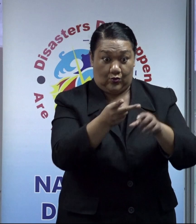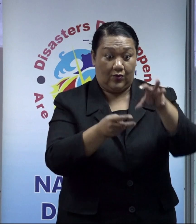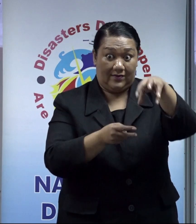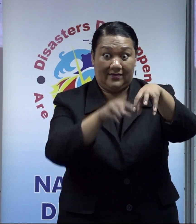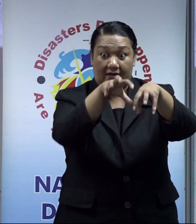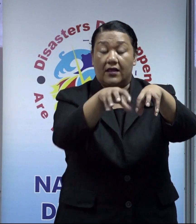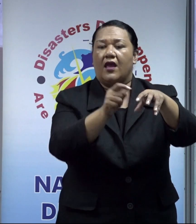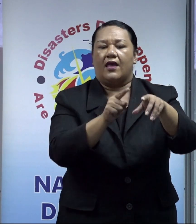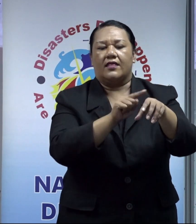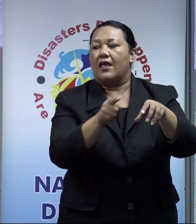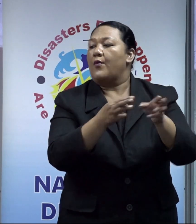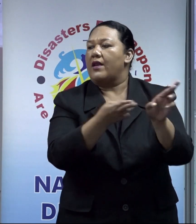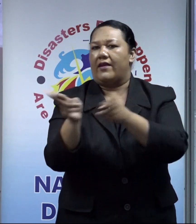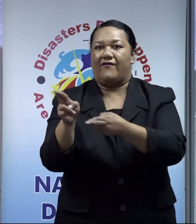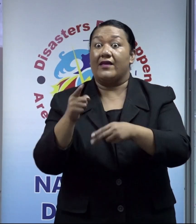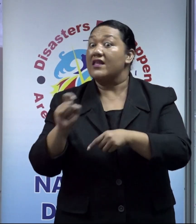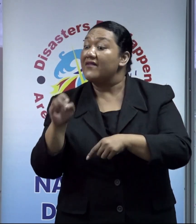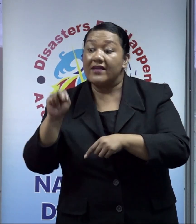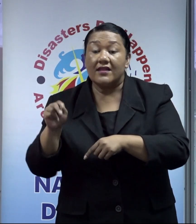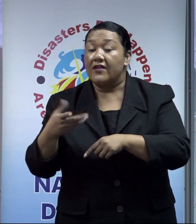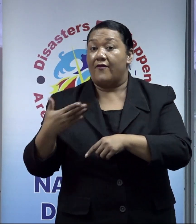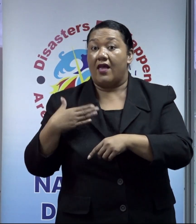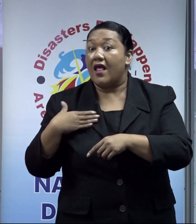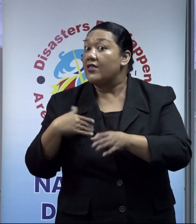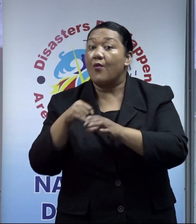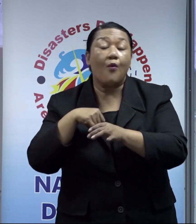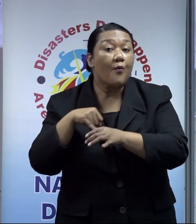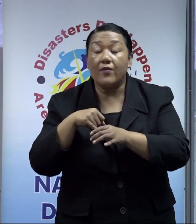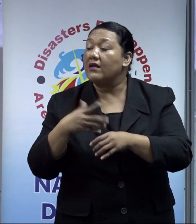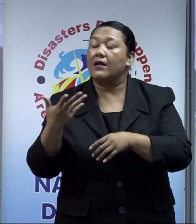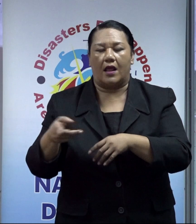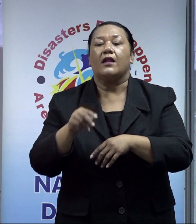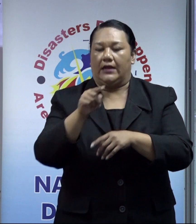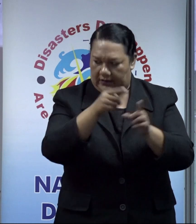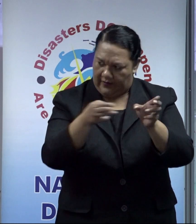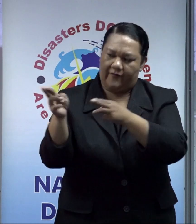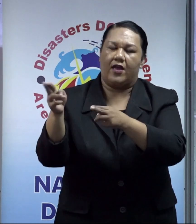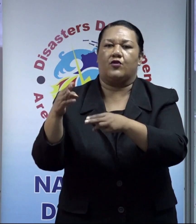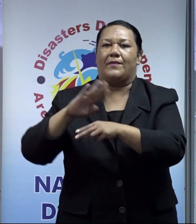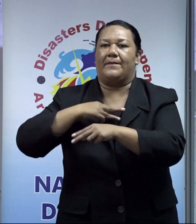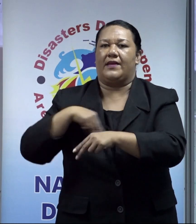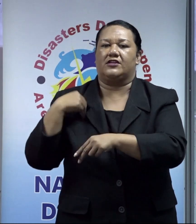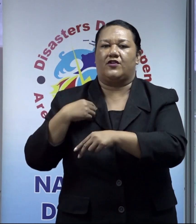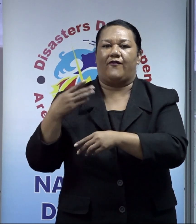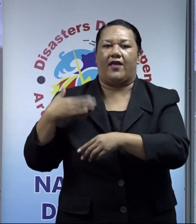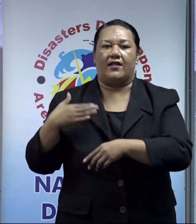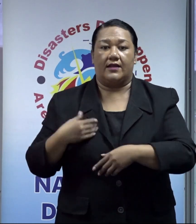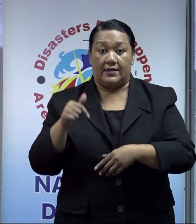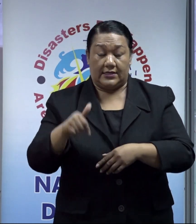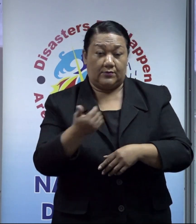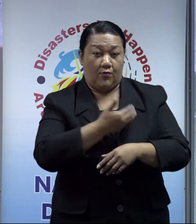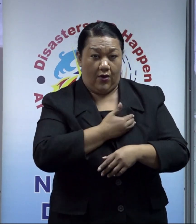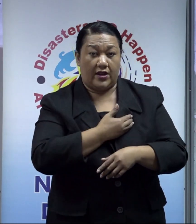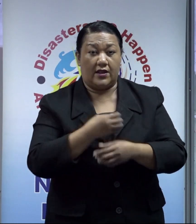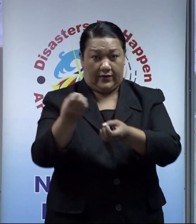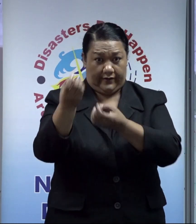if need be for those that have called in on medical ground. And this morning we had been informed